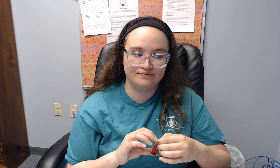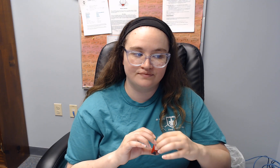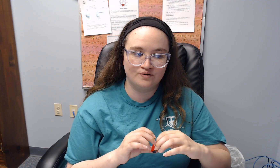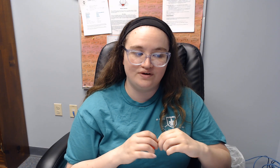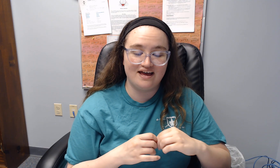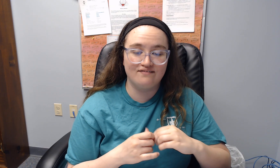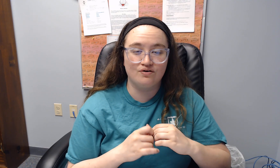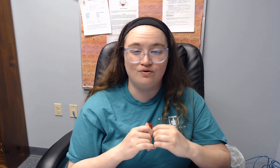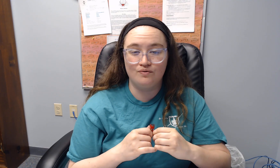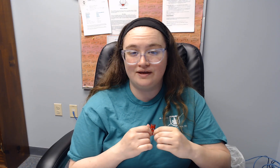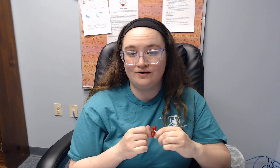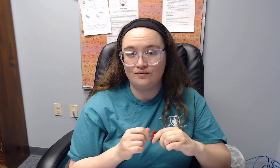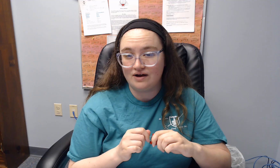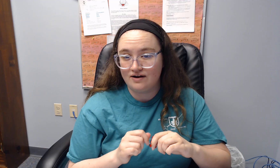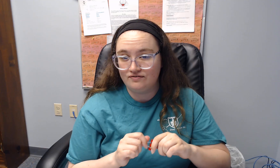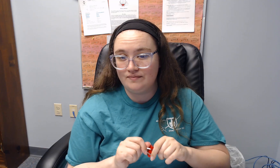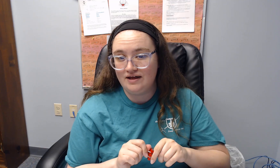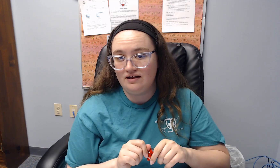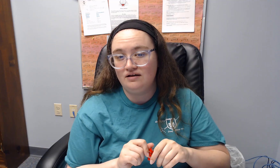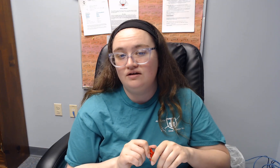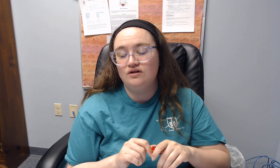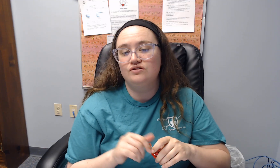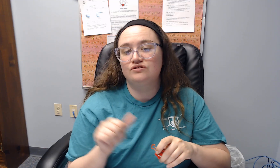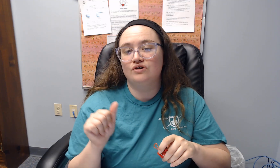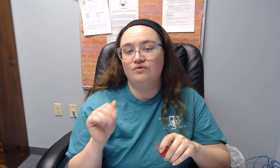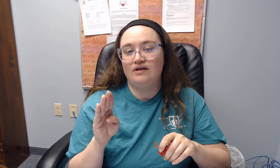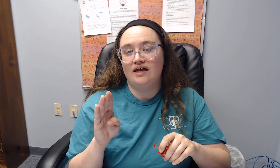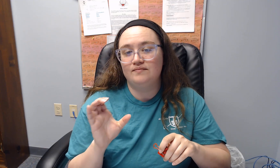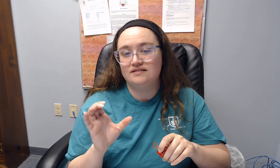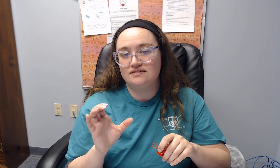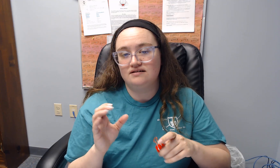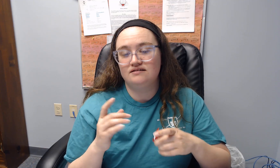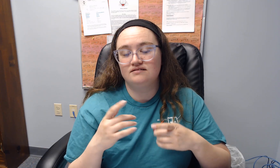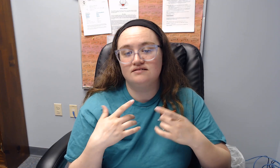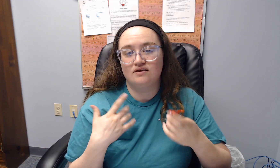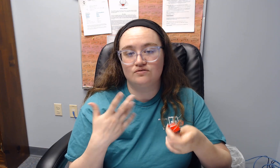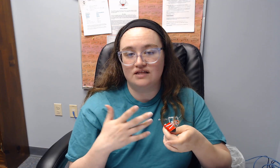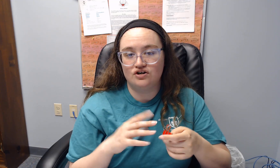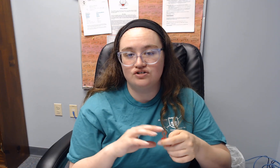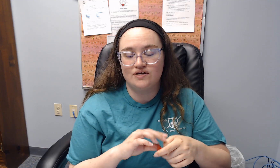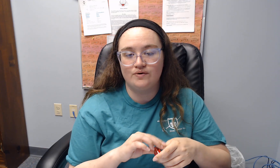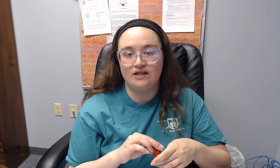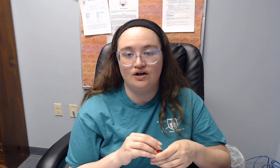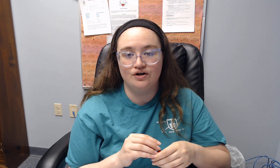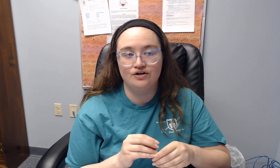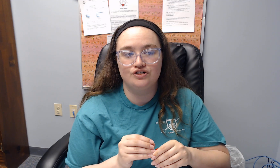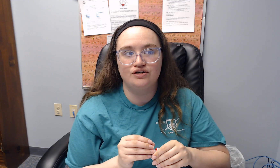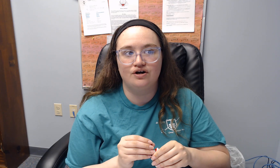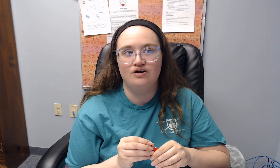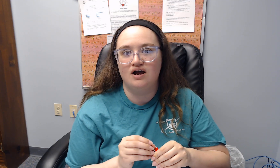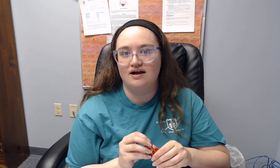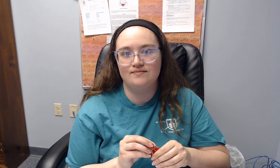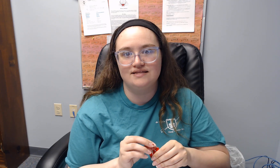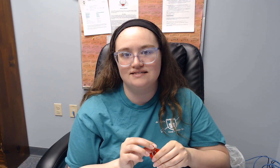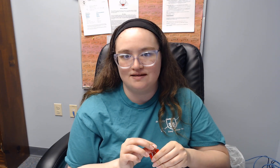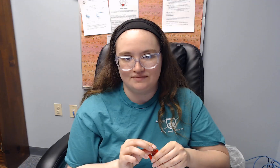We have our own manual alphabet. So the ABCs, those letters that we learned, are not going to be the same